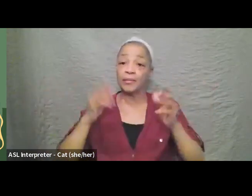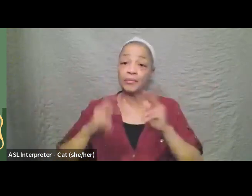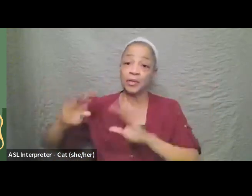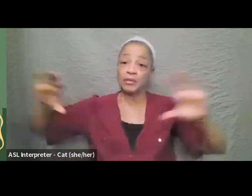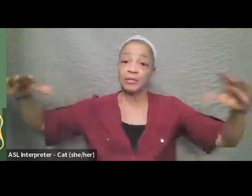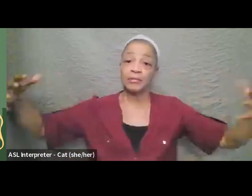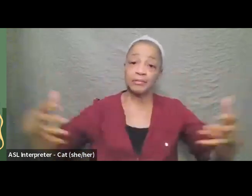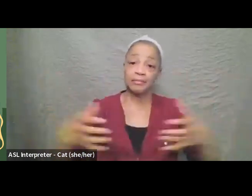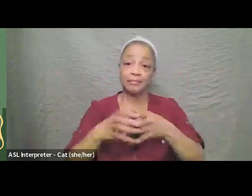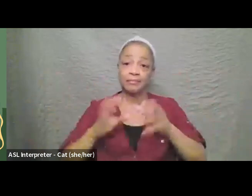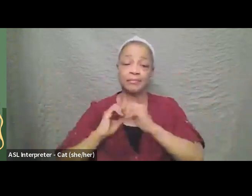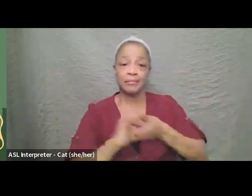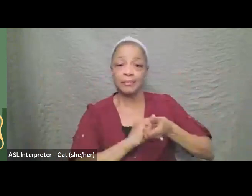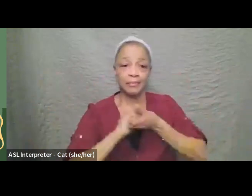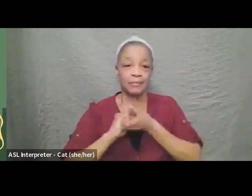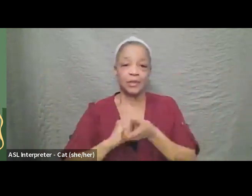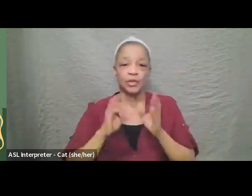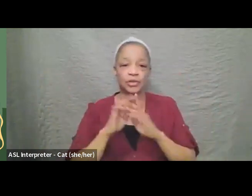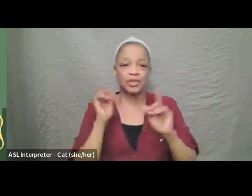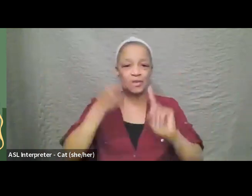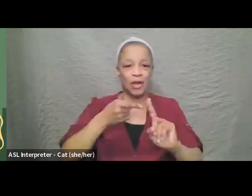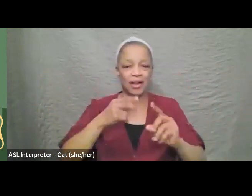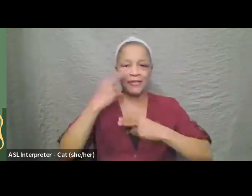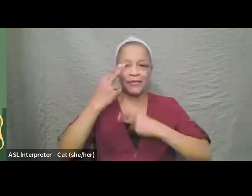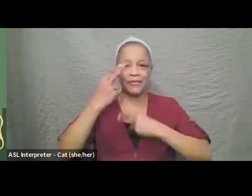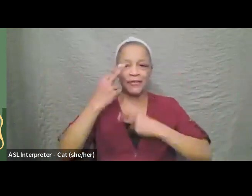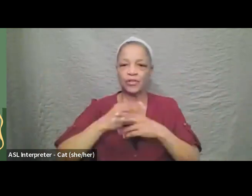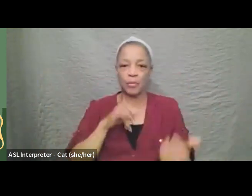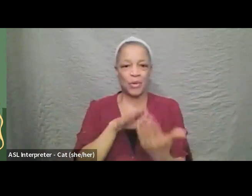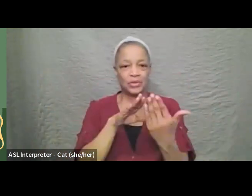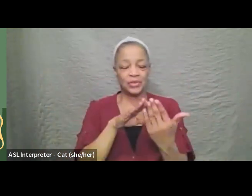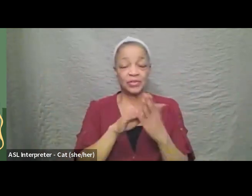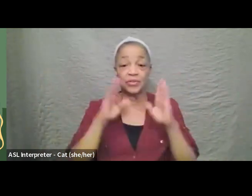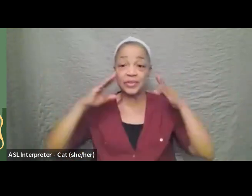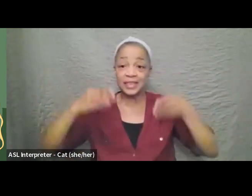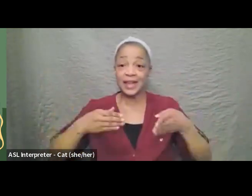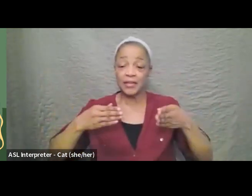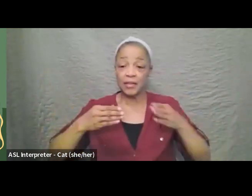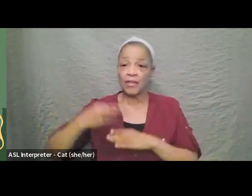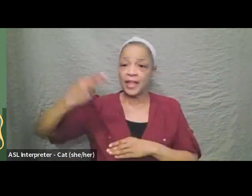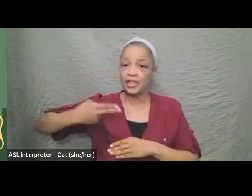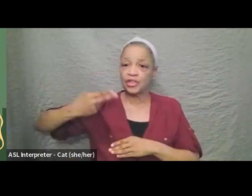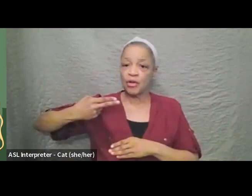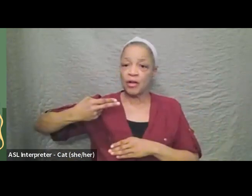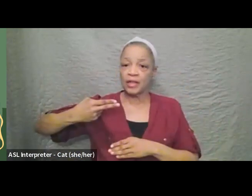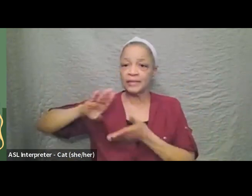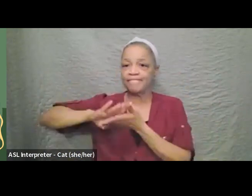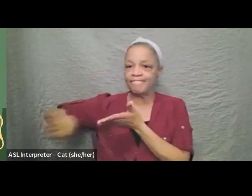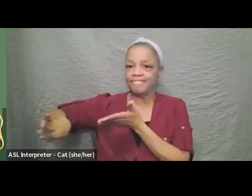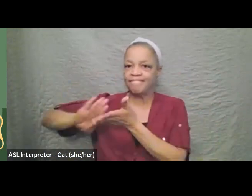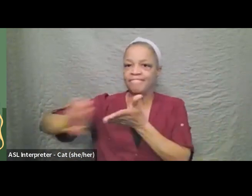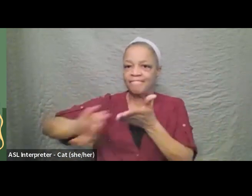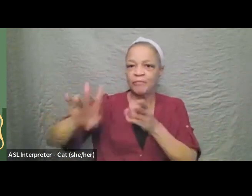targeted universalist approach that looks to center the most historically excluded